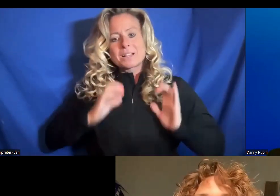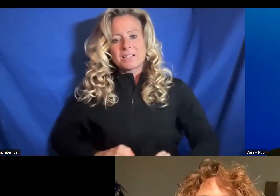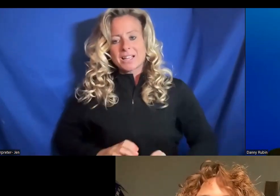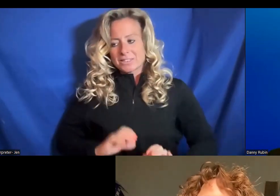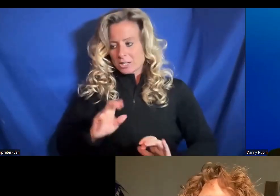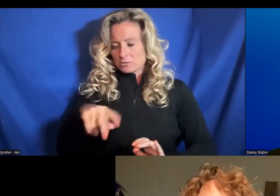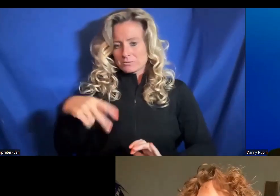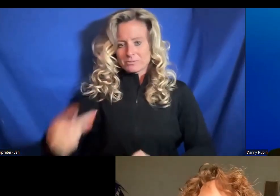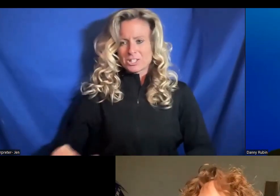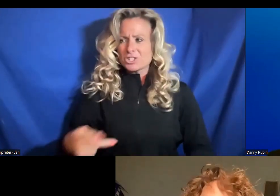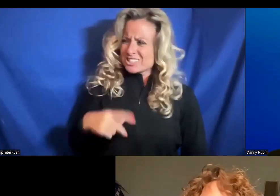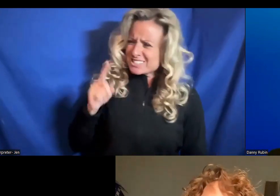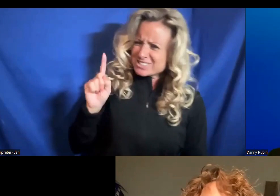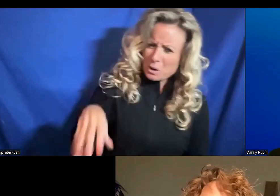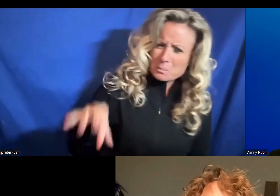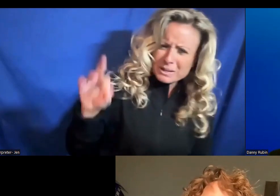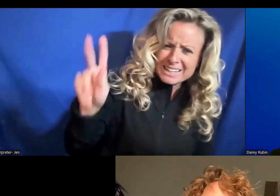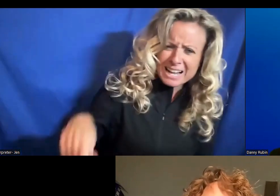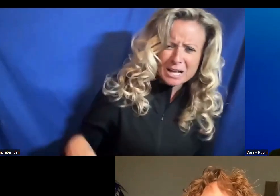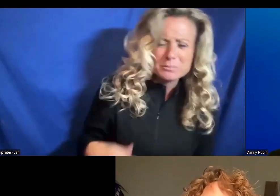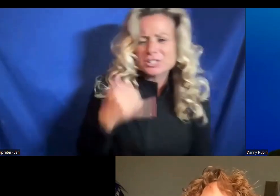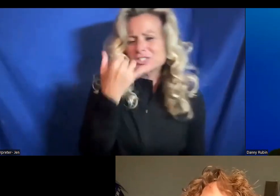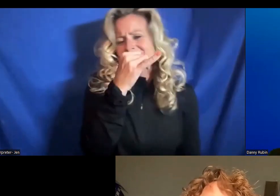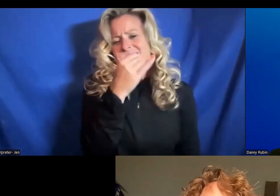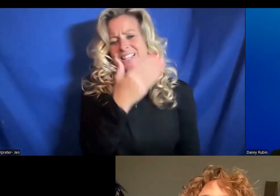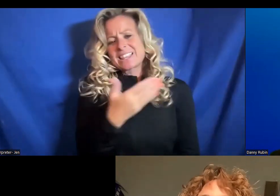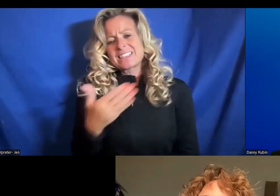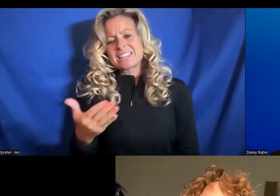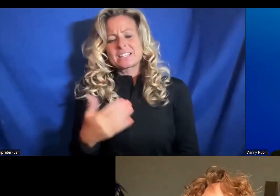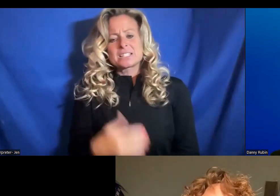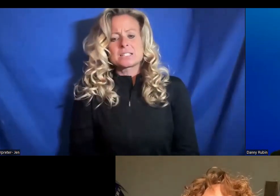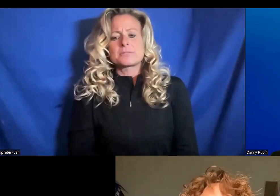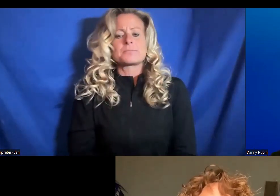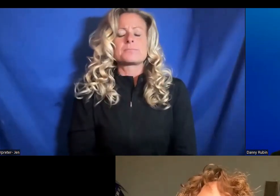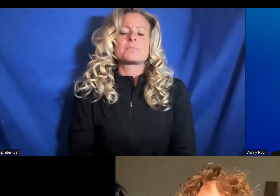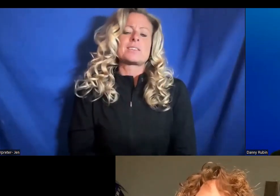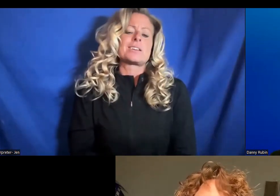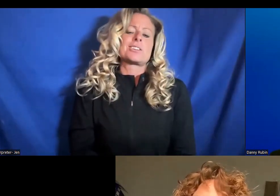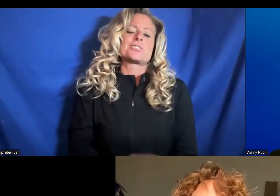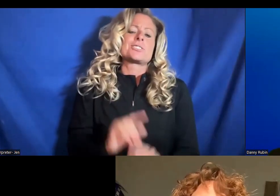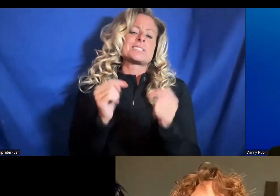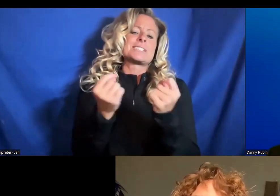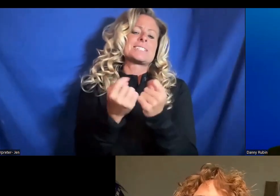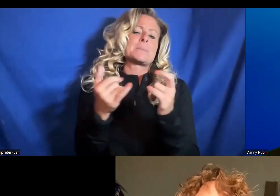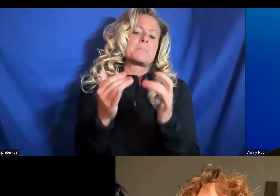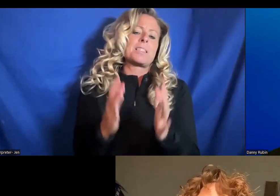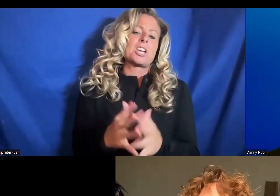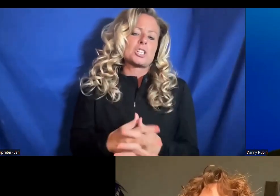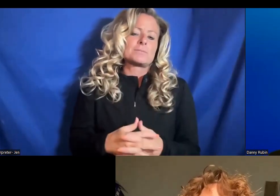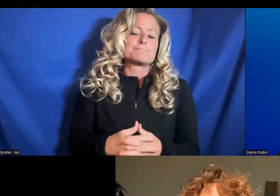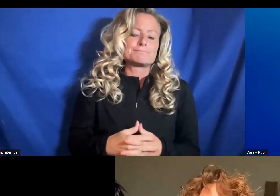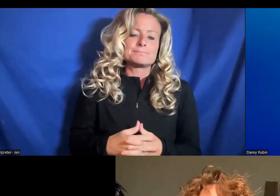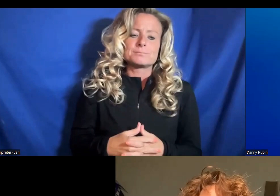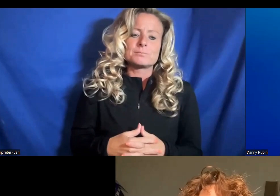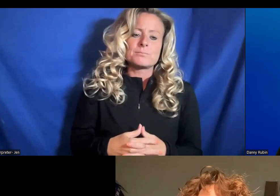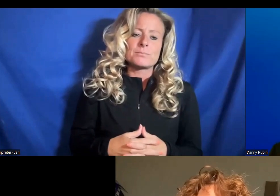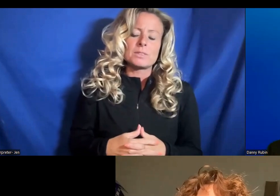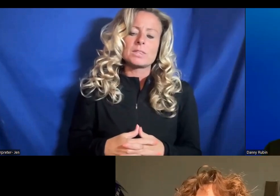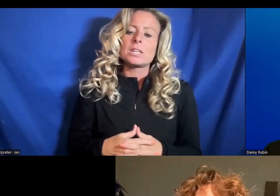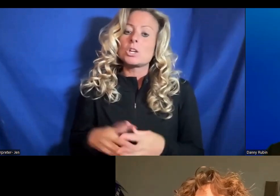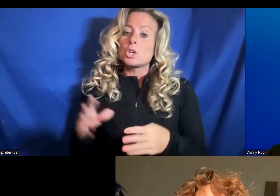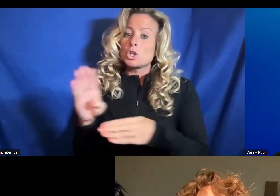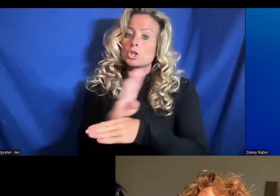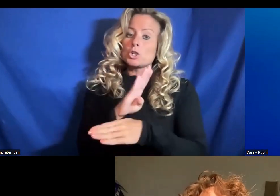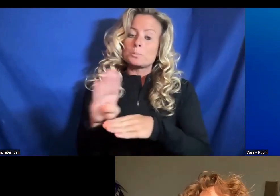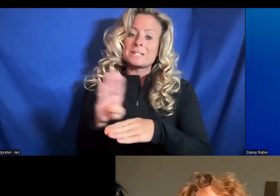up. Just silly, simple things like that. Just being a team player. Where do you see the business going? You're